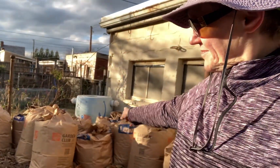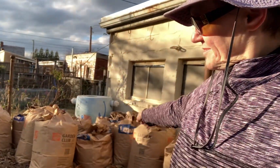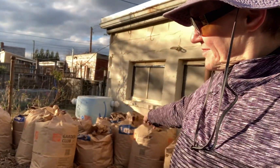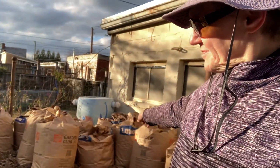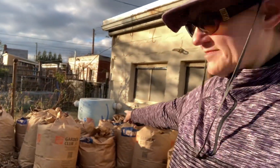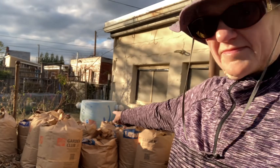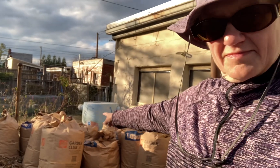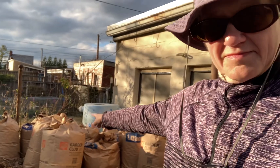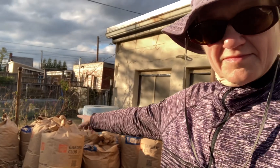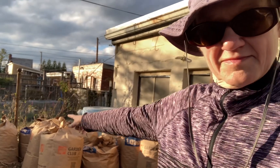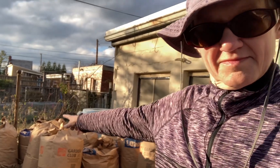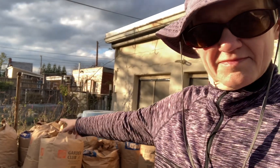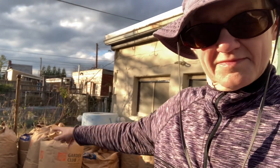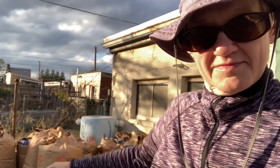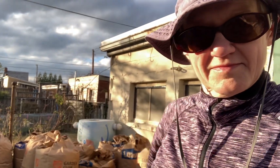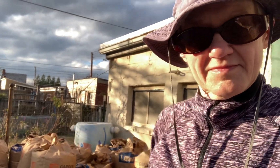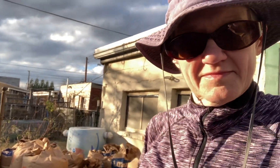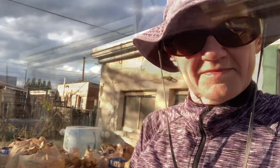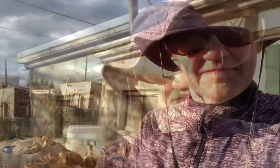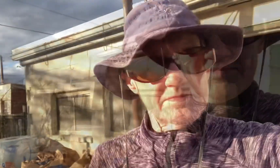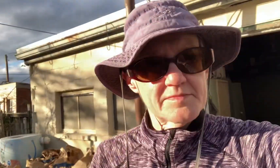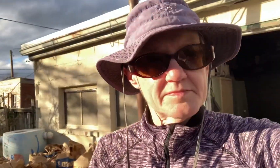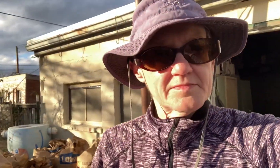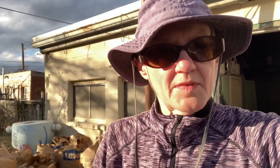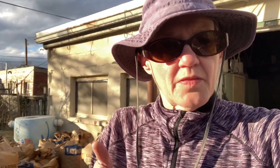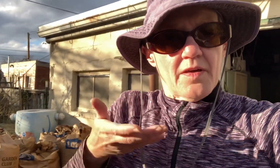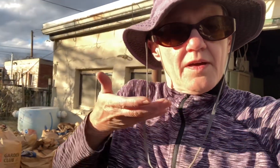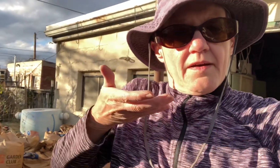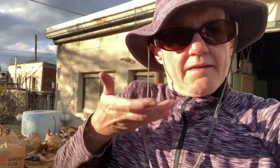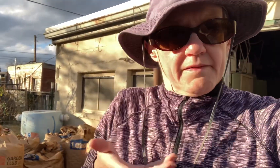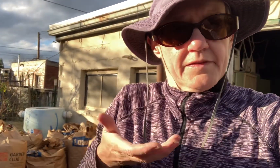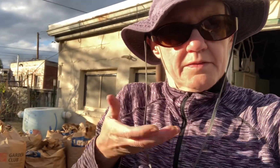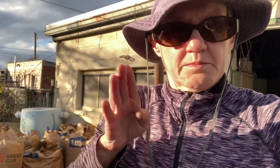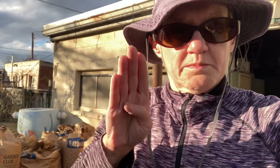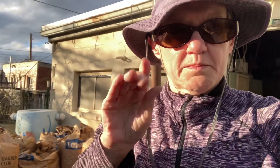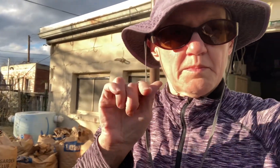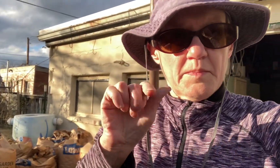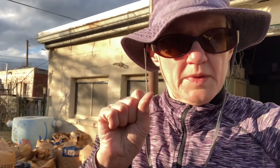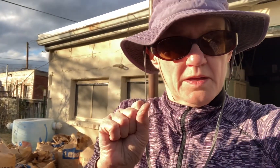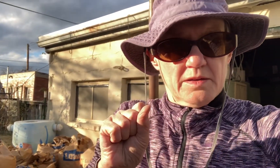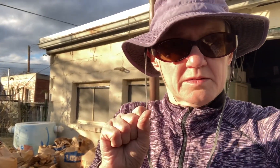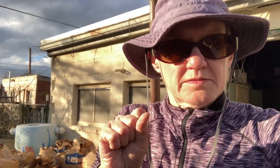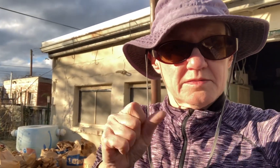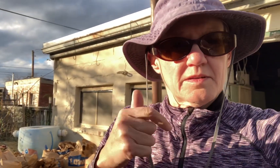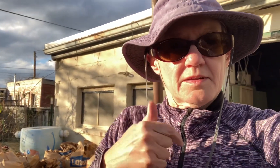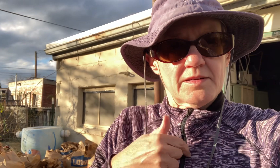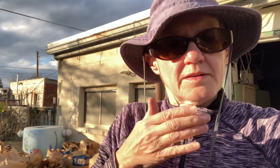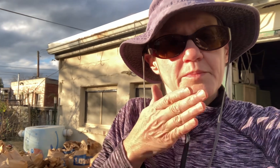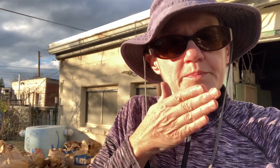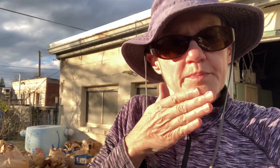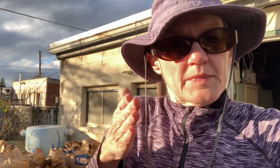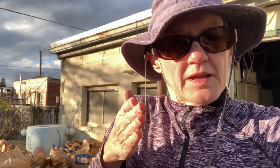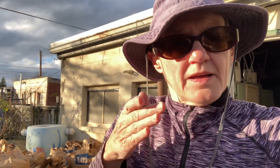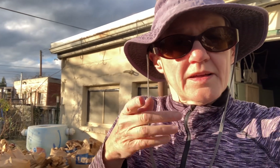And what about all these bags? These are the heavy bags of the heavy